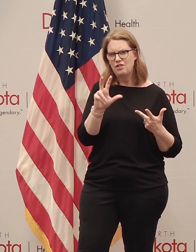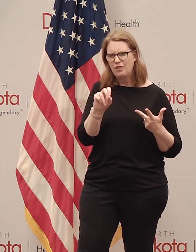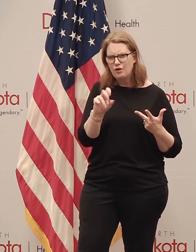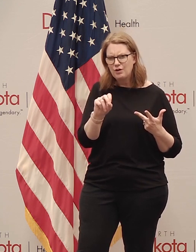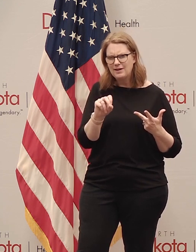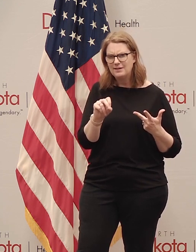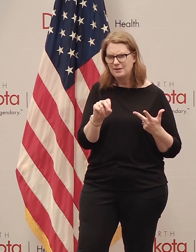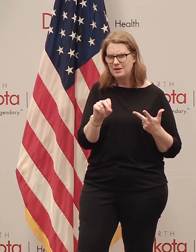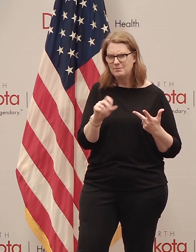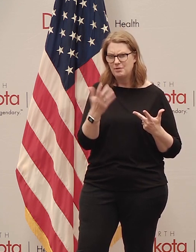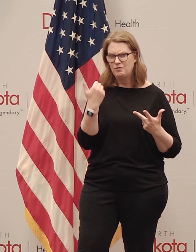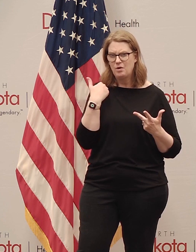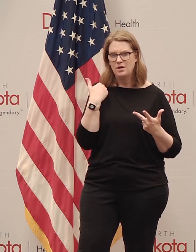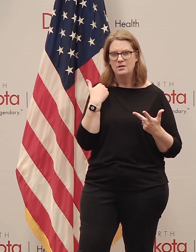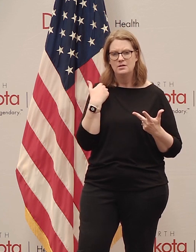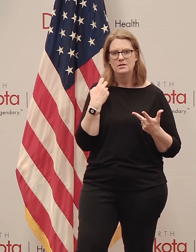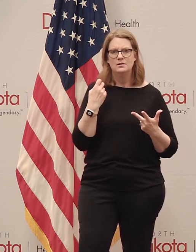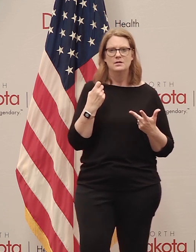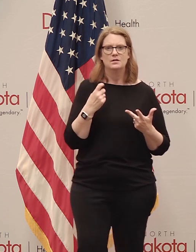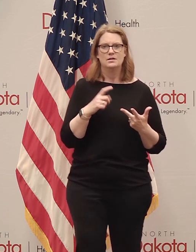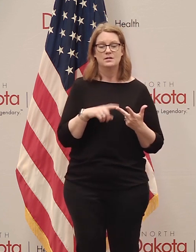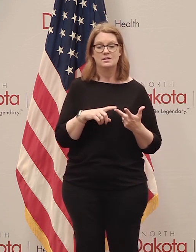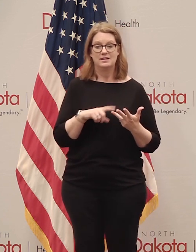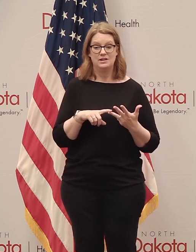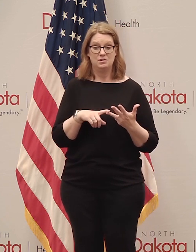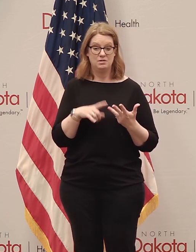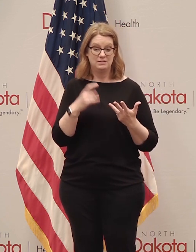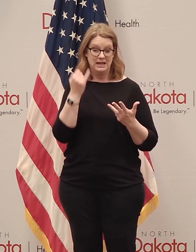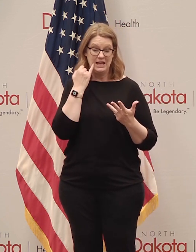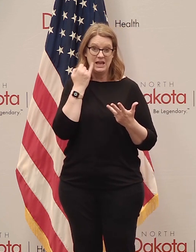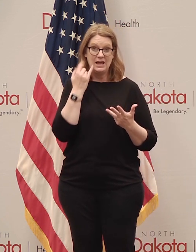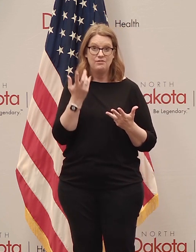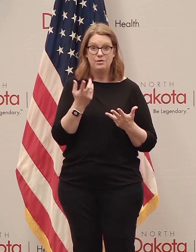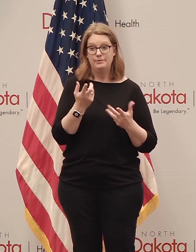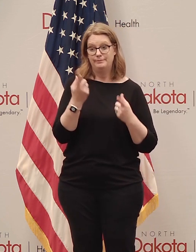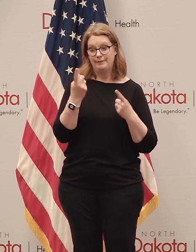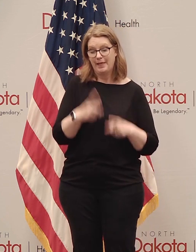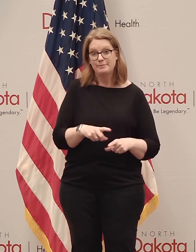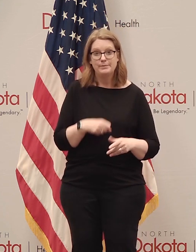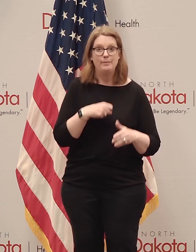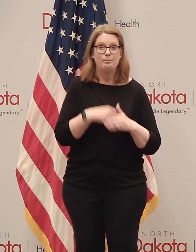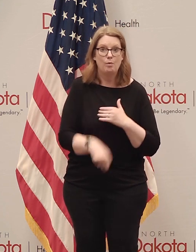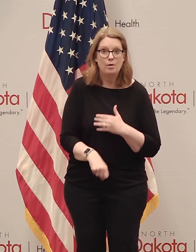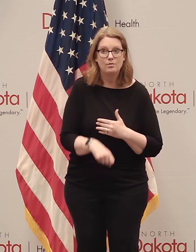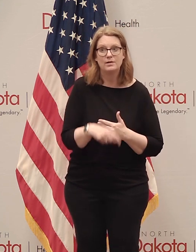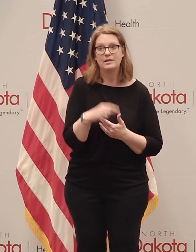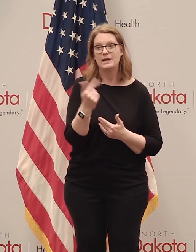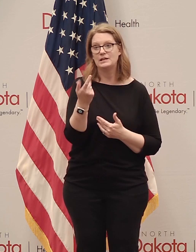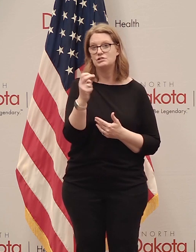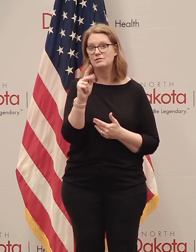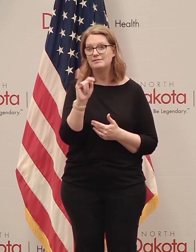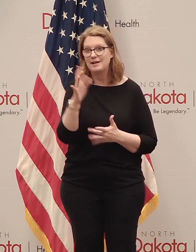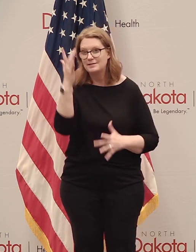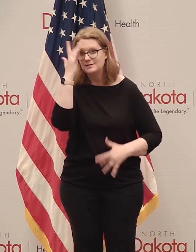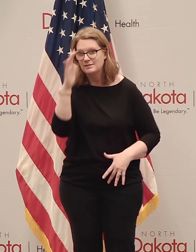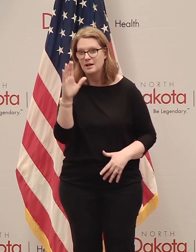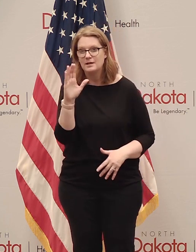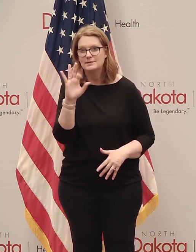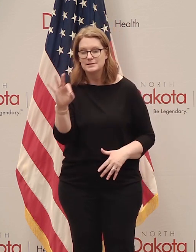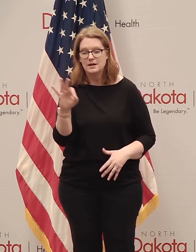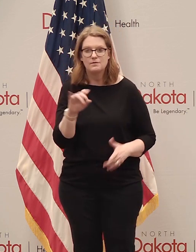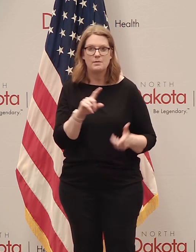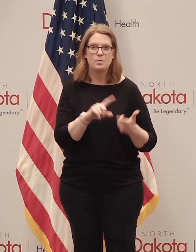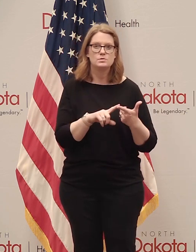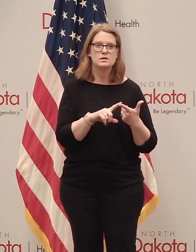If you're someone that got dealt the wrong card, either through a genetic disease like cystic fibrosis